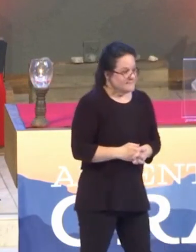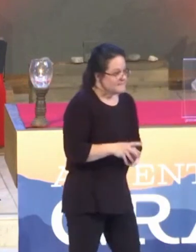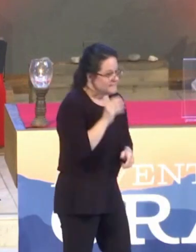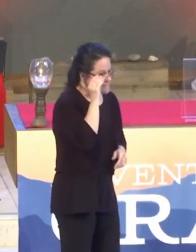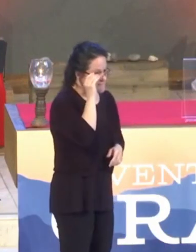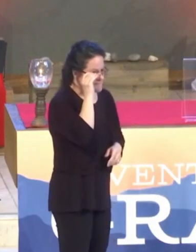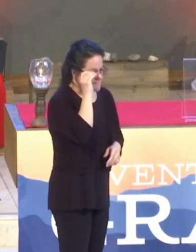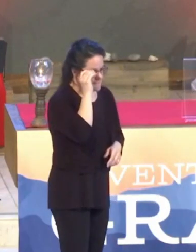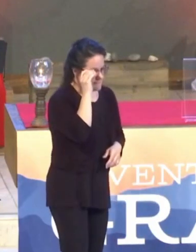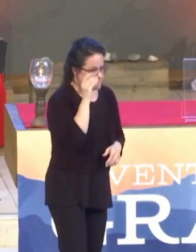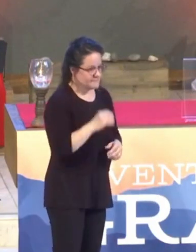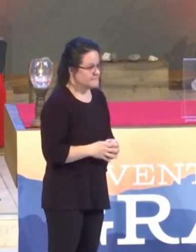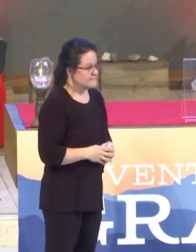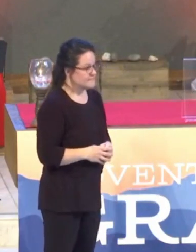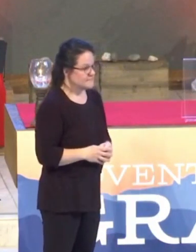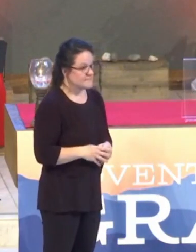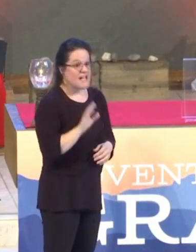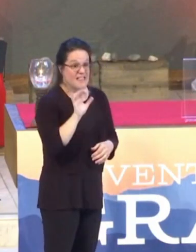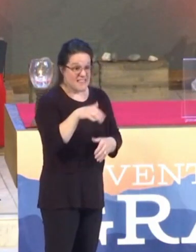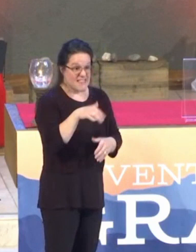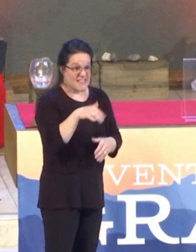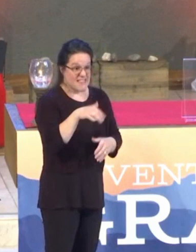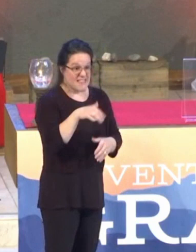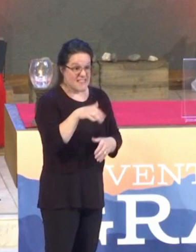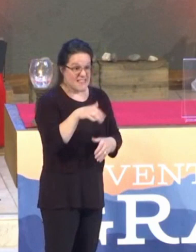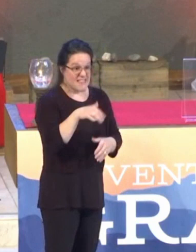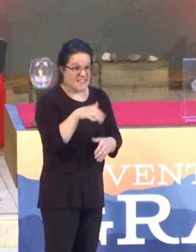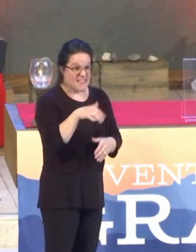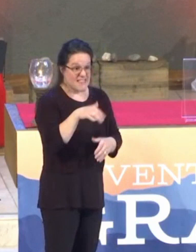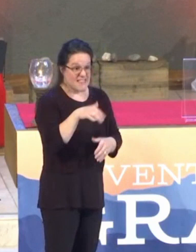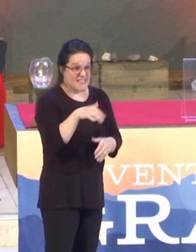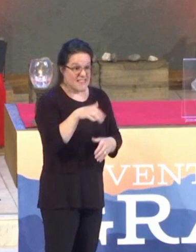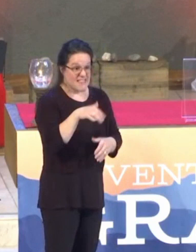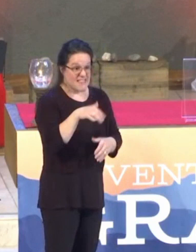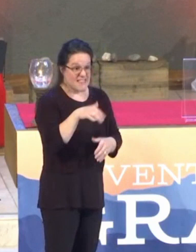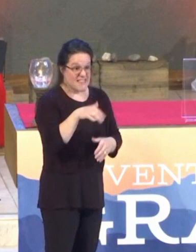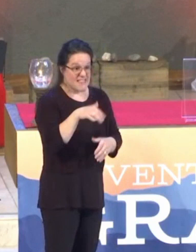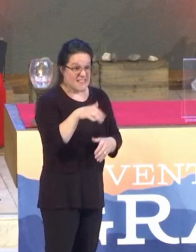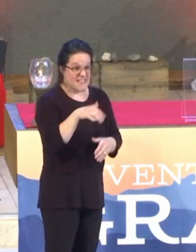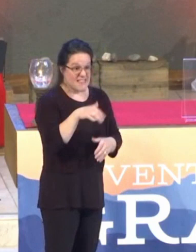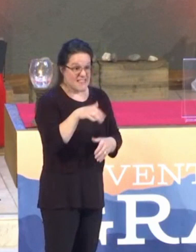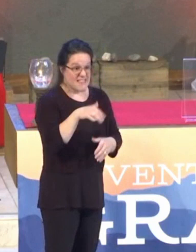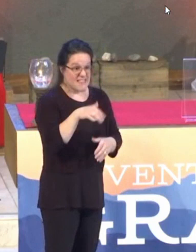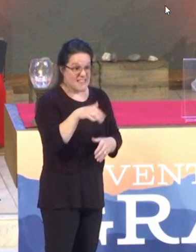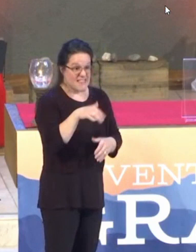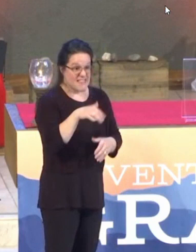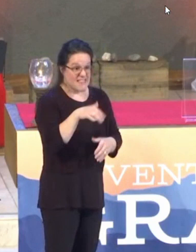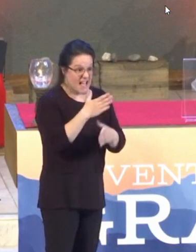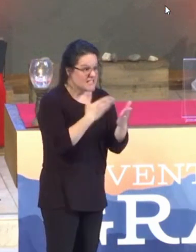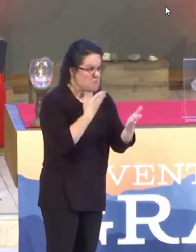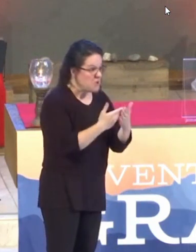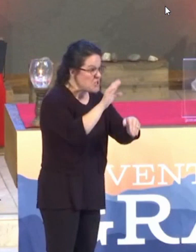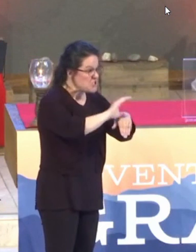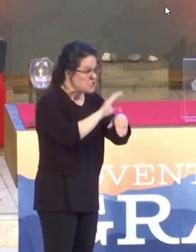Mass? That's some good church right there, people. That's some good church, guys. All right, I'm fast-forwarding it.